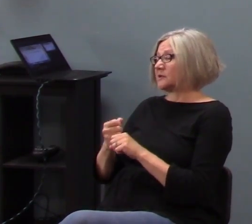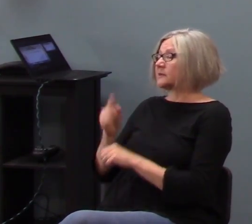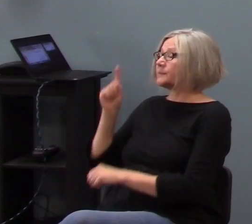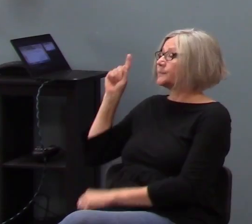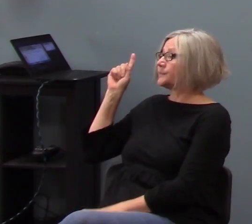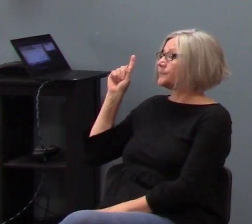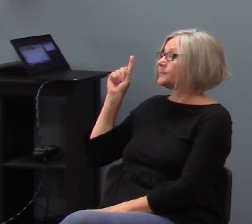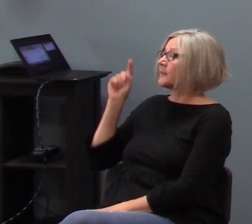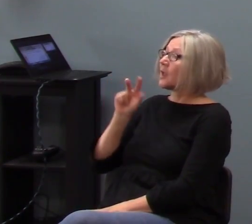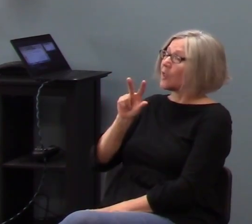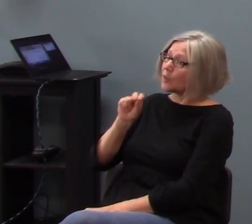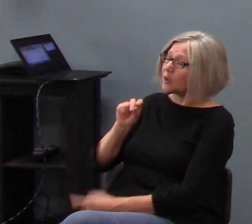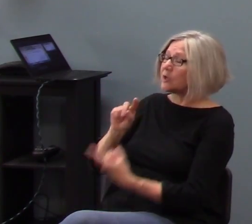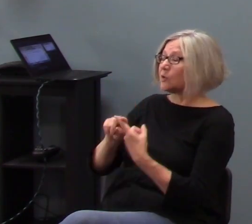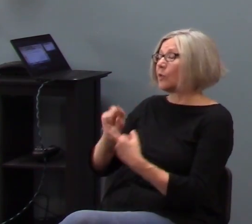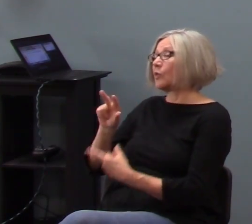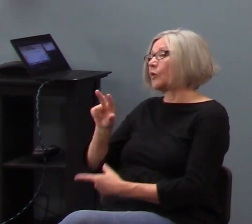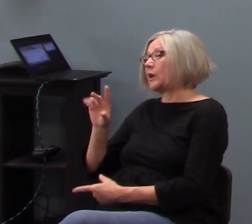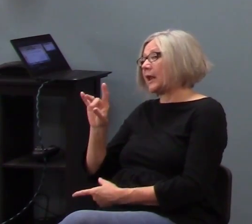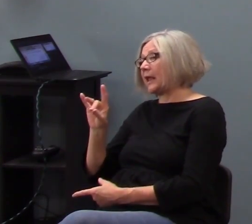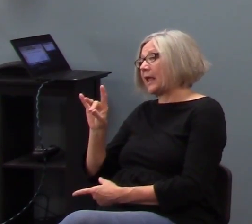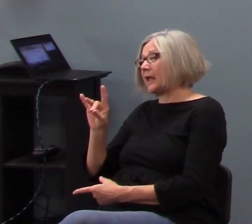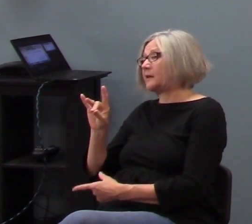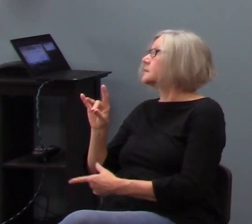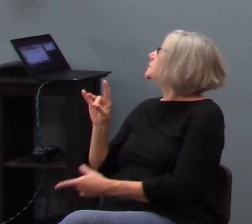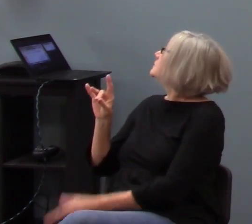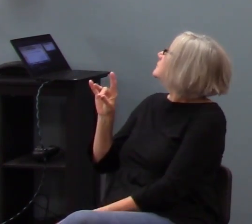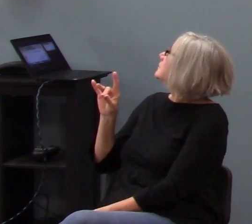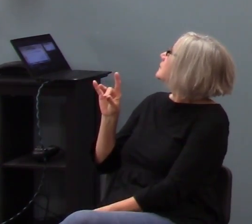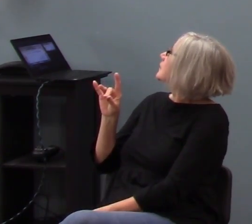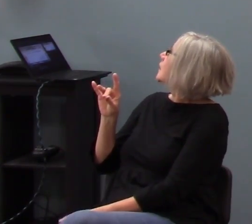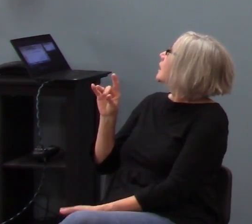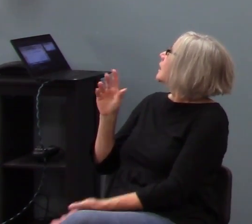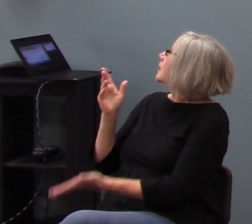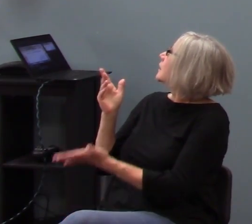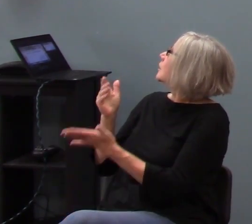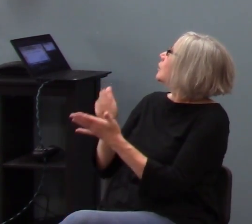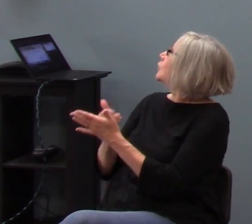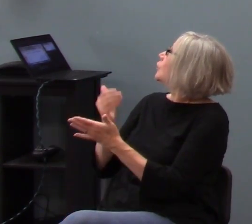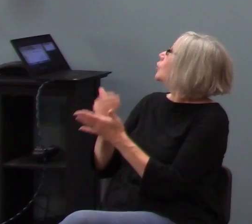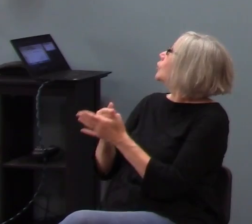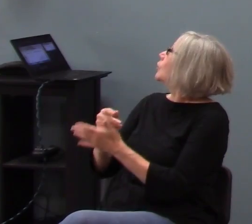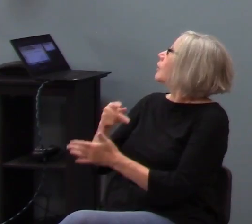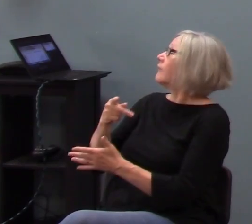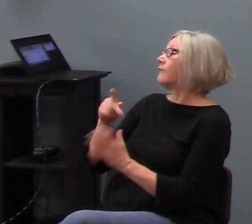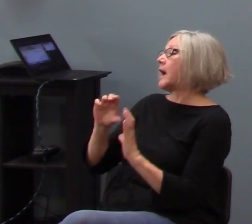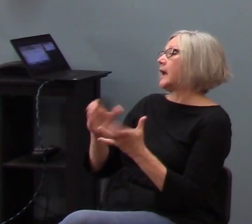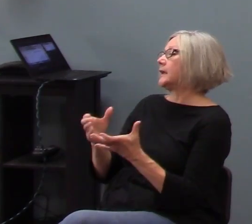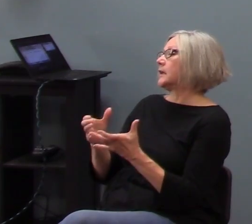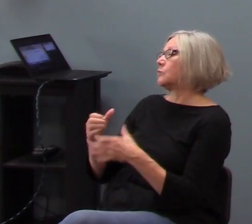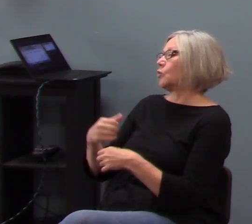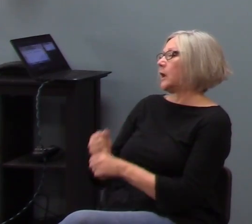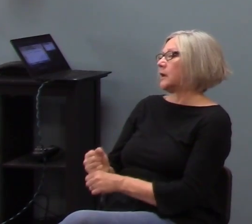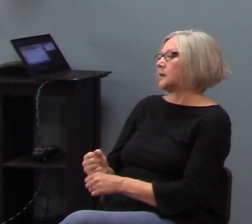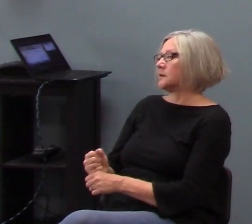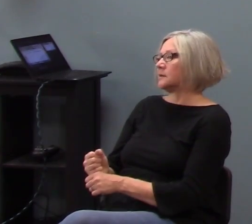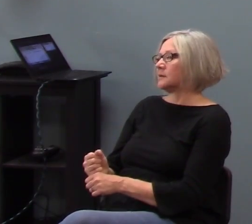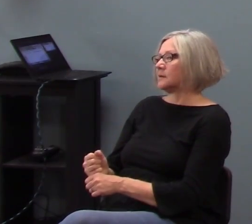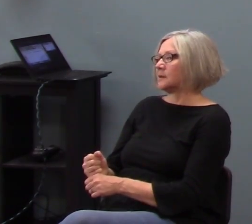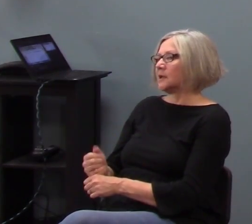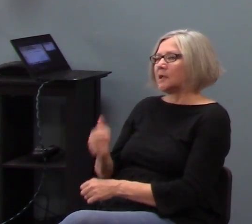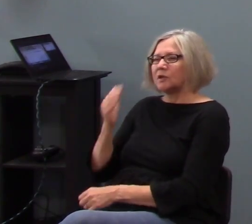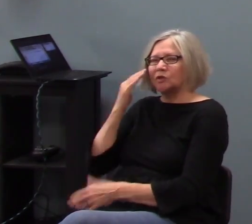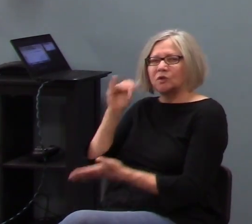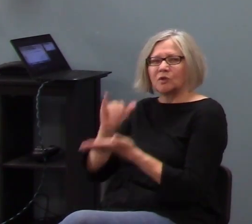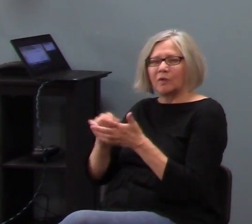30 to 38 new phyla were created or evolved. Anybody familiar with the term